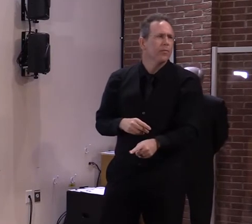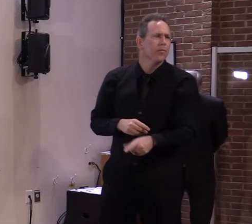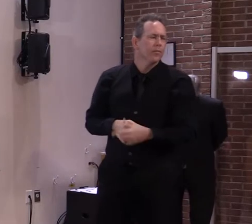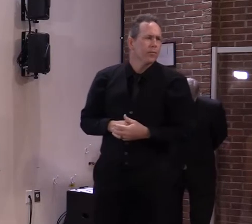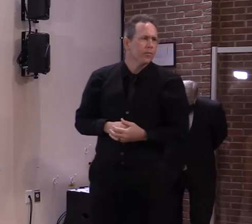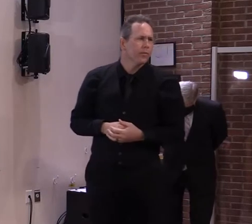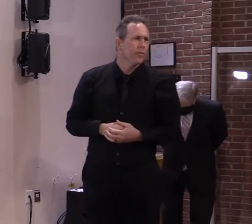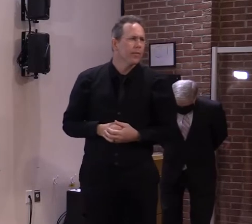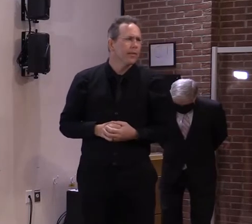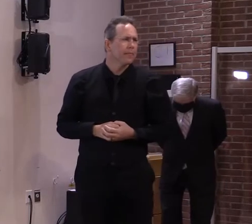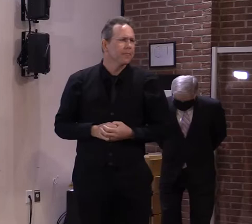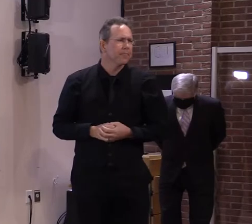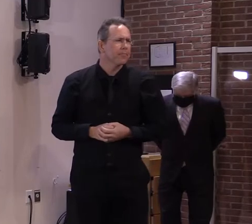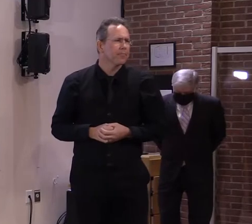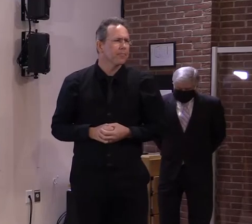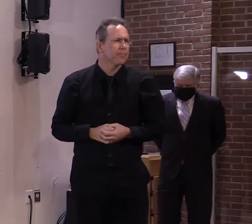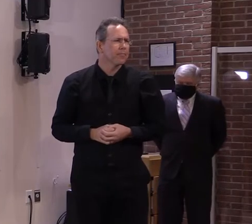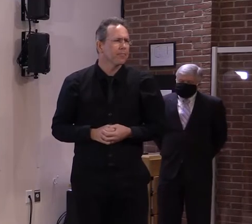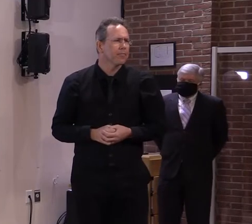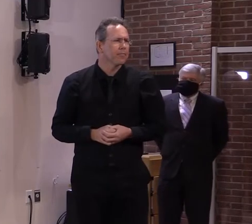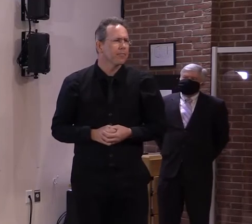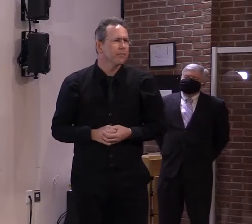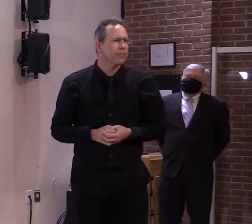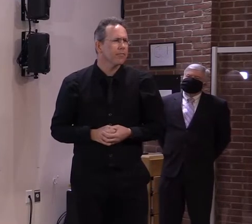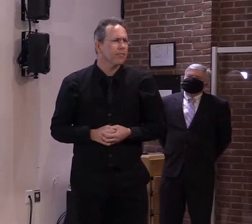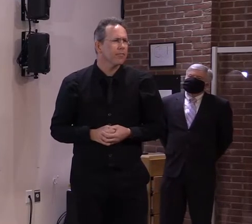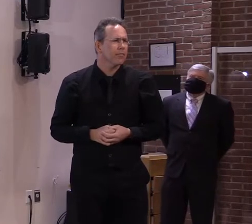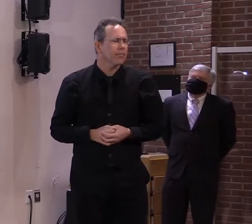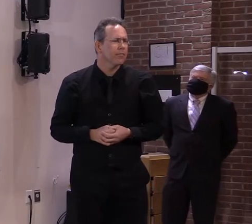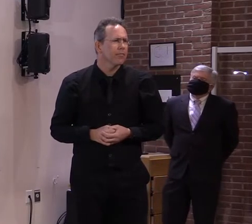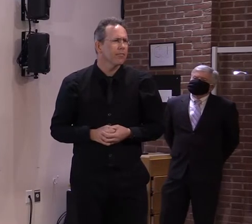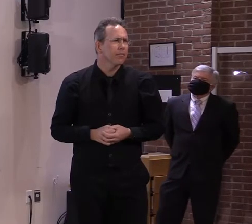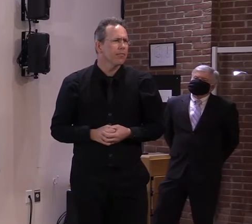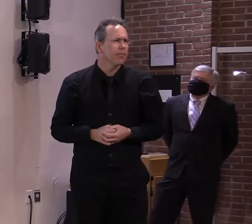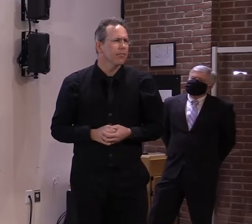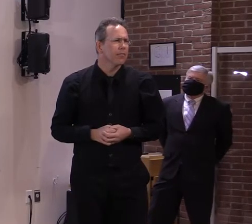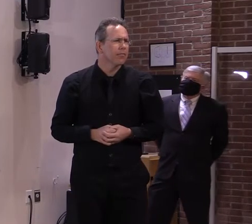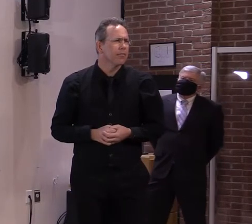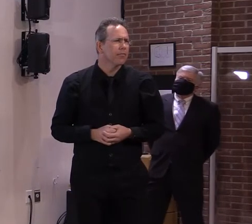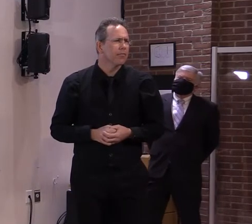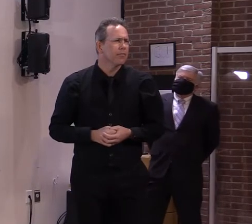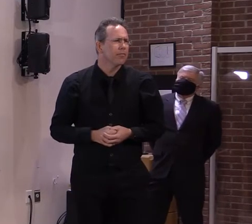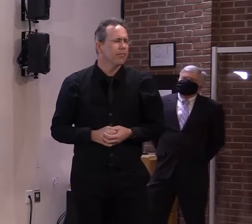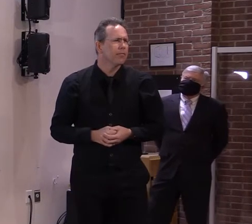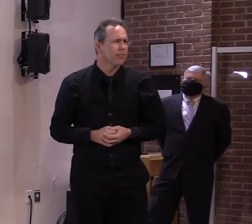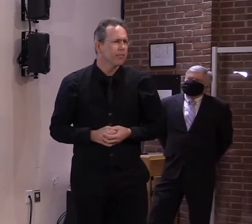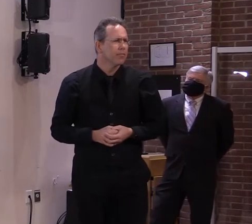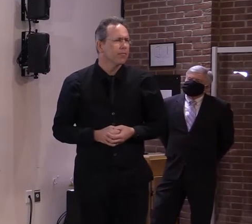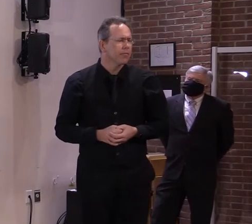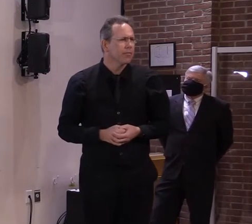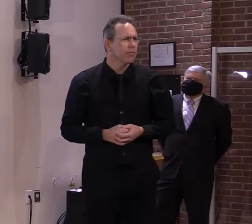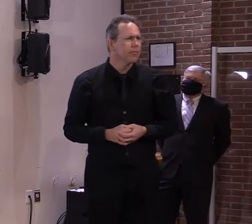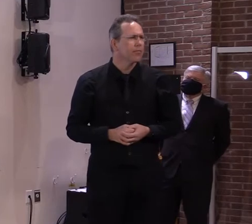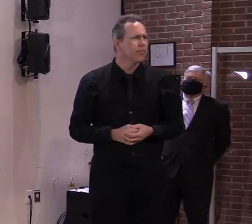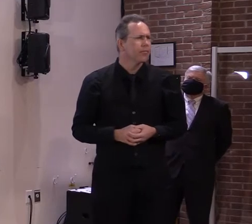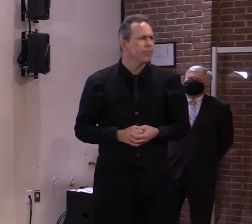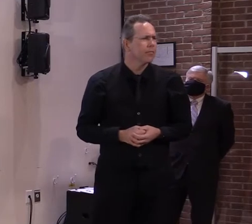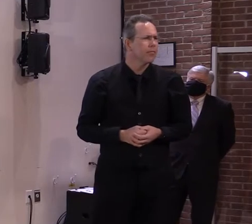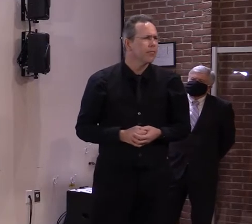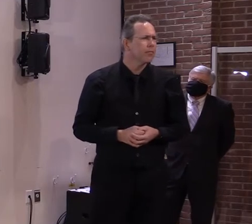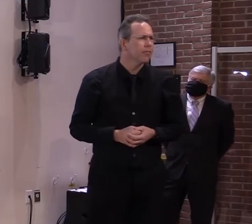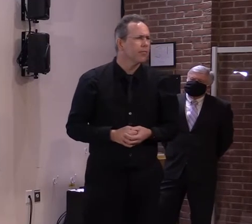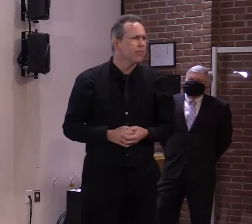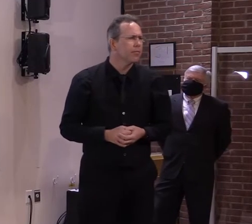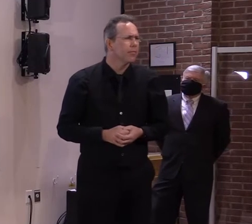this plan as well. I noticed that in the forecast that was presented today, we're actually expecting cases to continue to